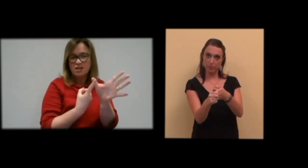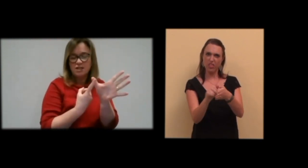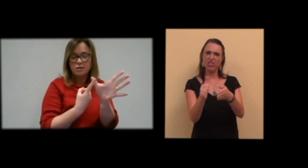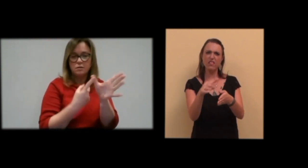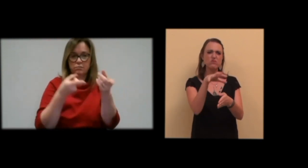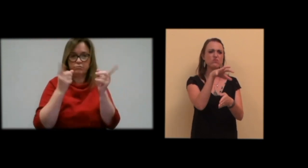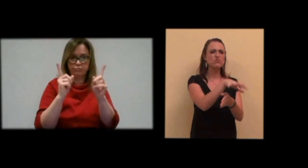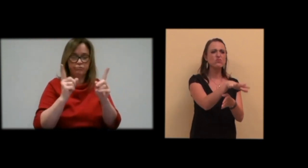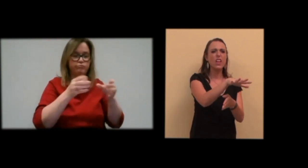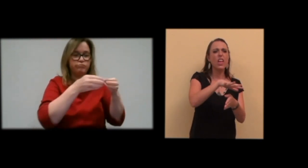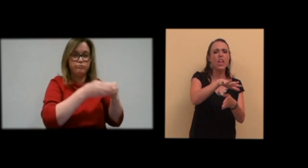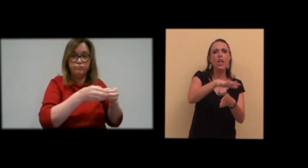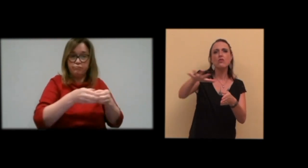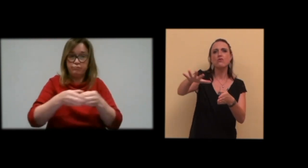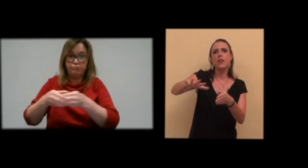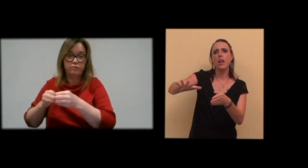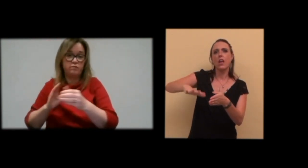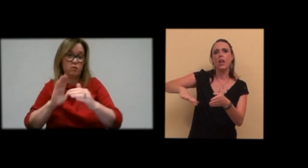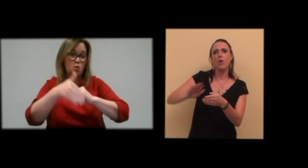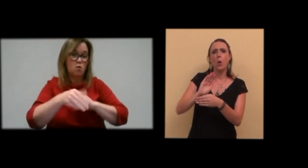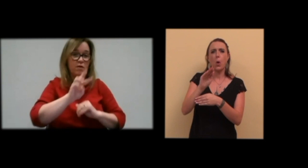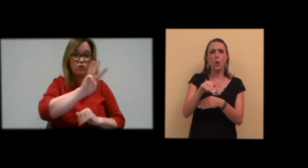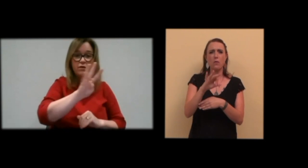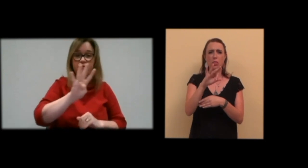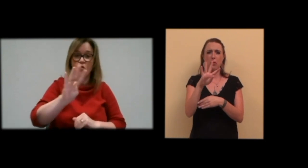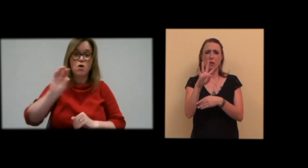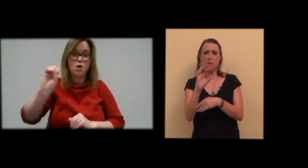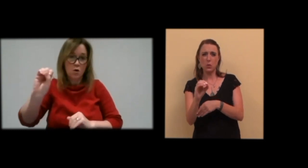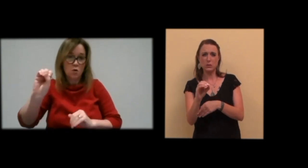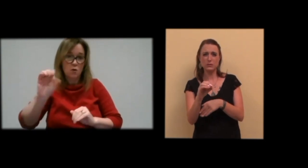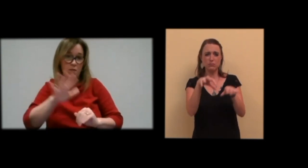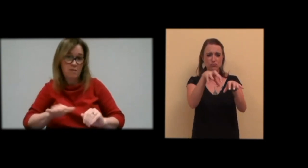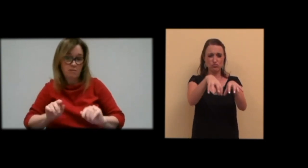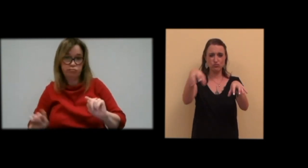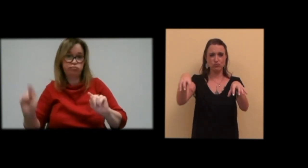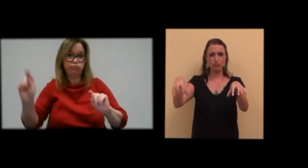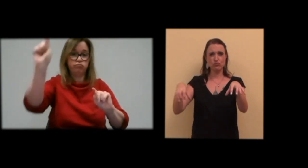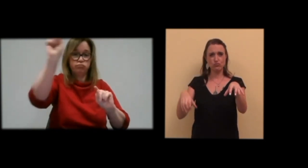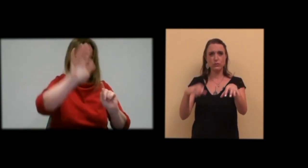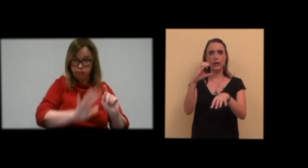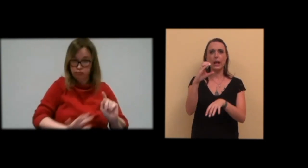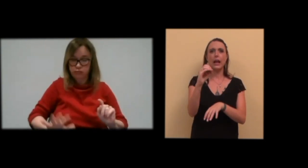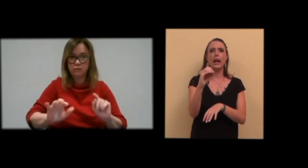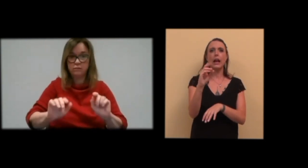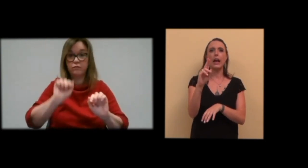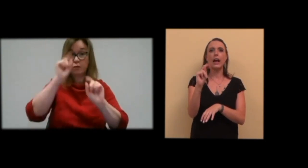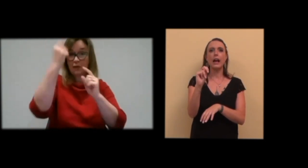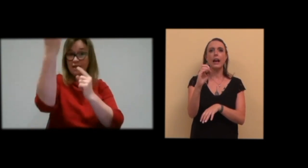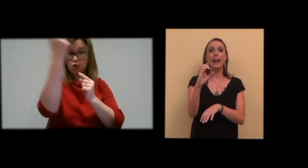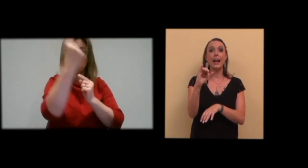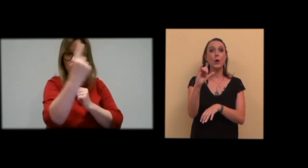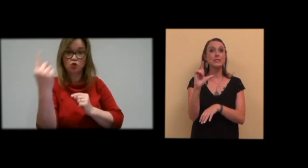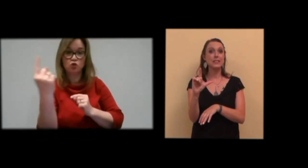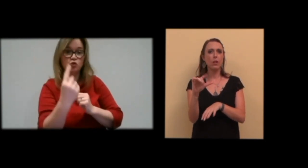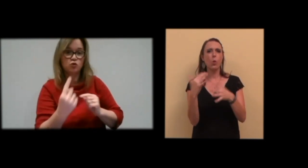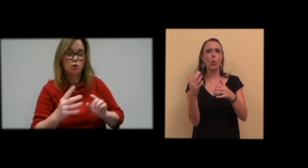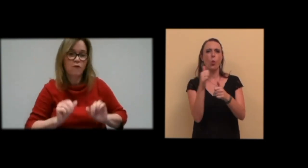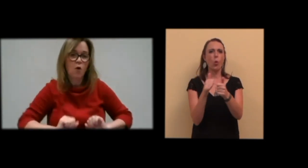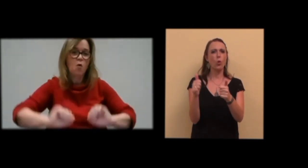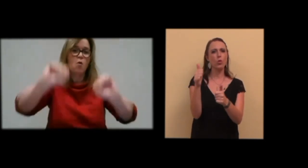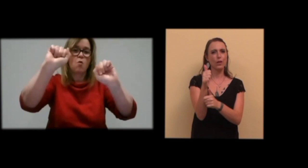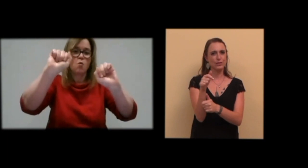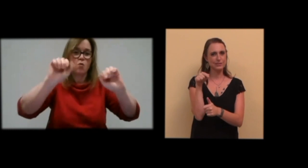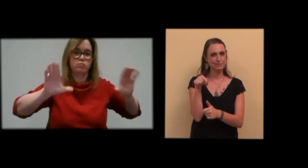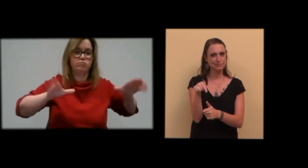government leading, and then we have in each area where there's over 340 different